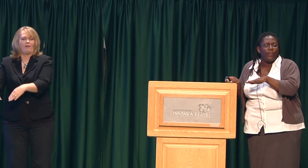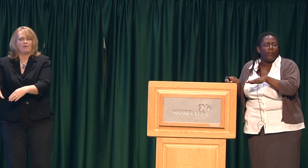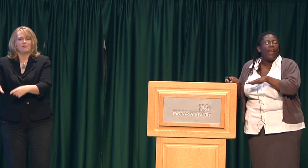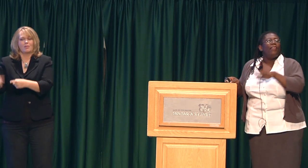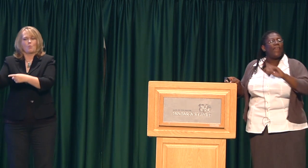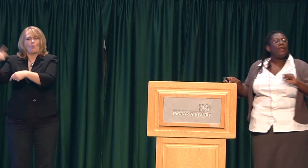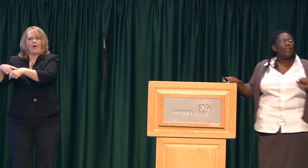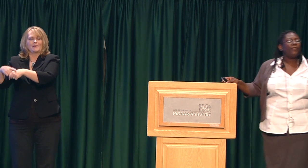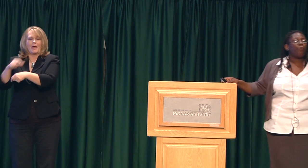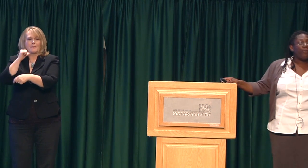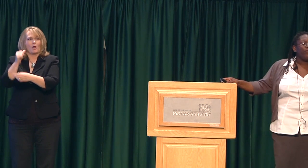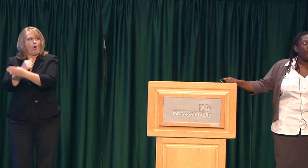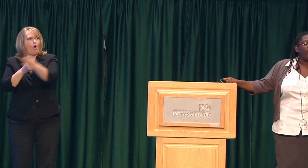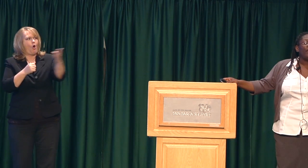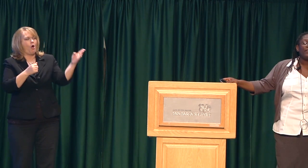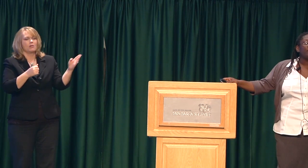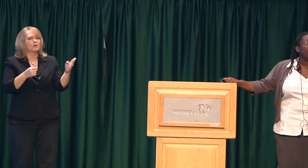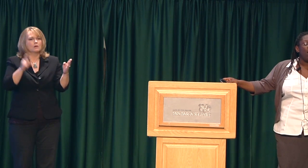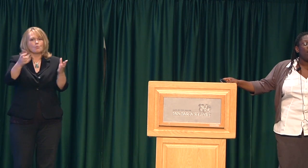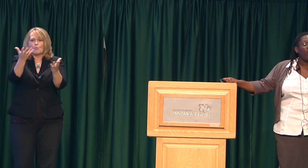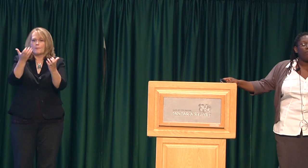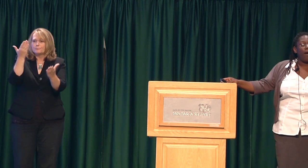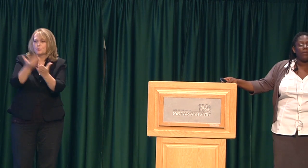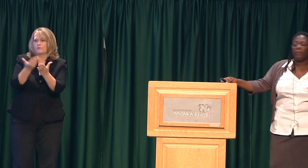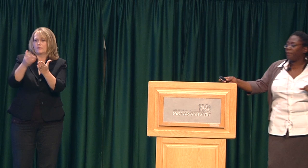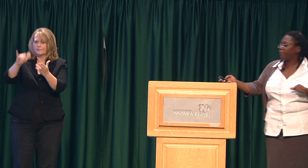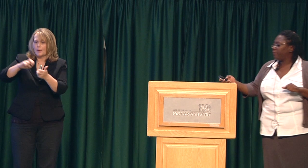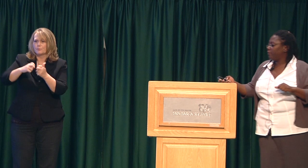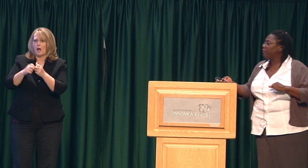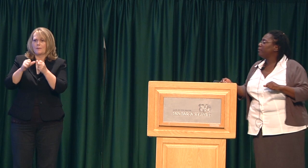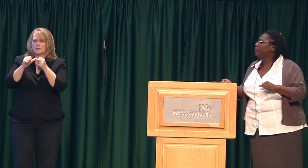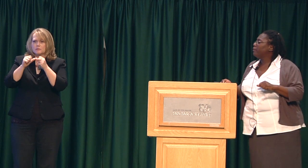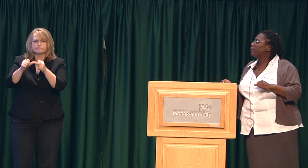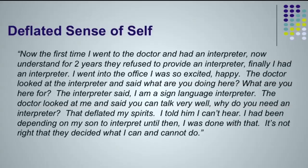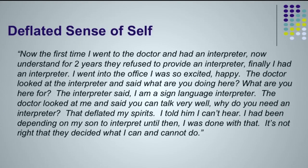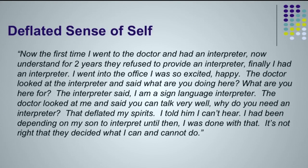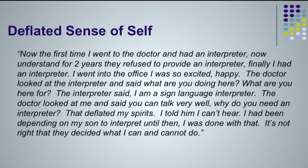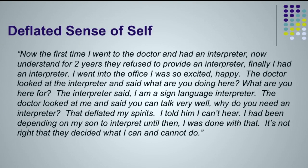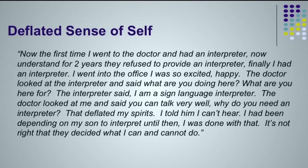over here. They need the proof that this is an ongoing problem.